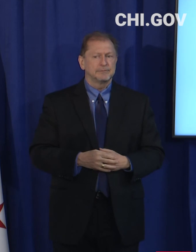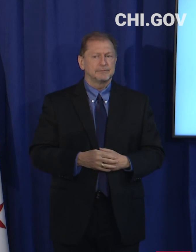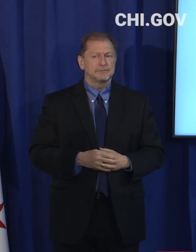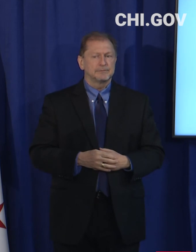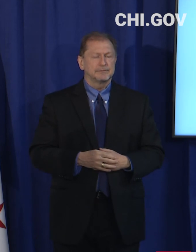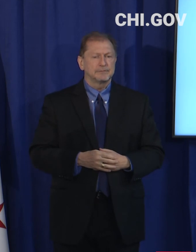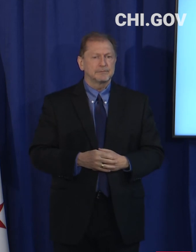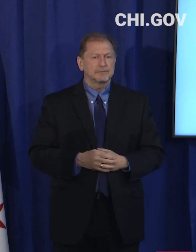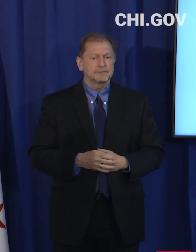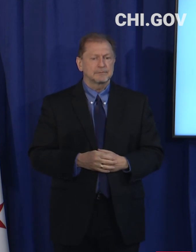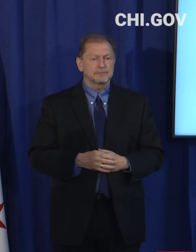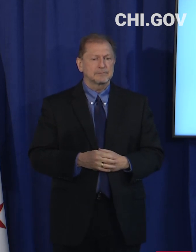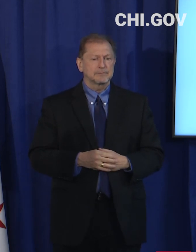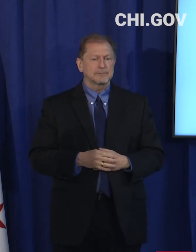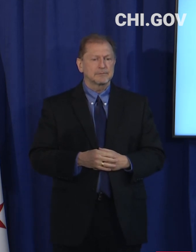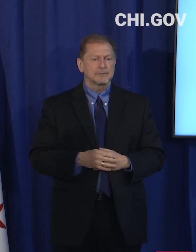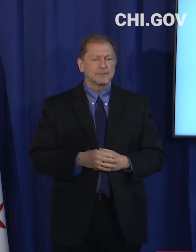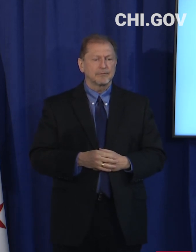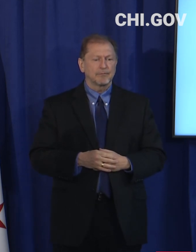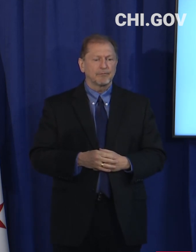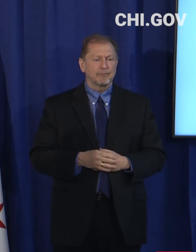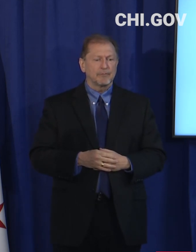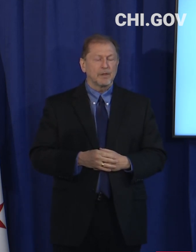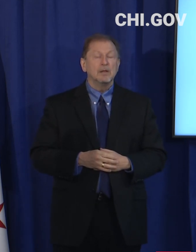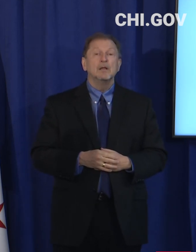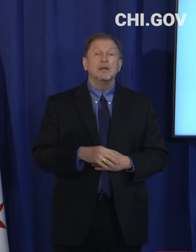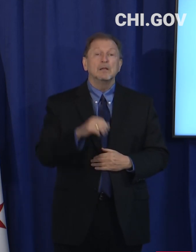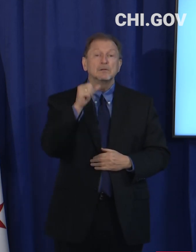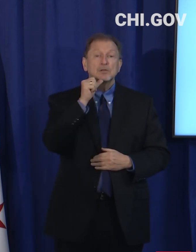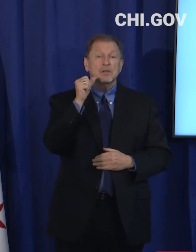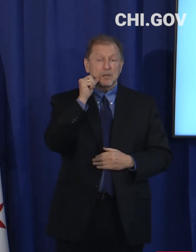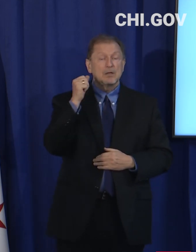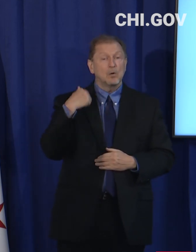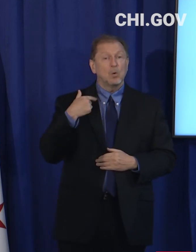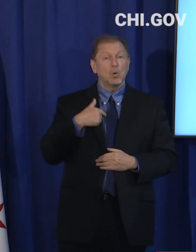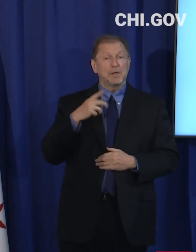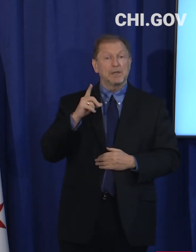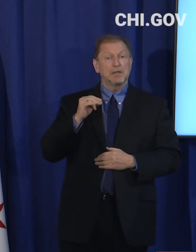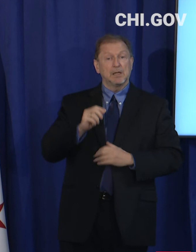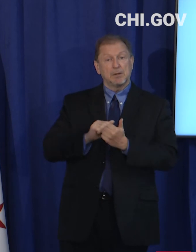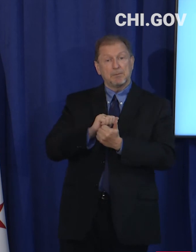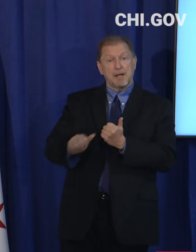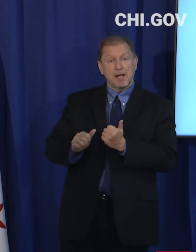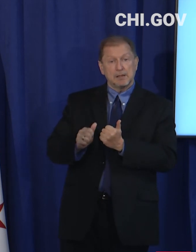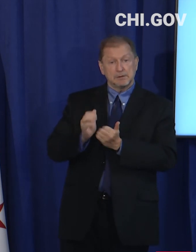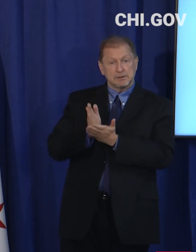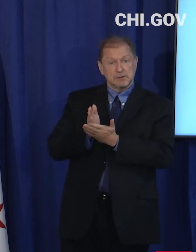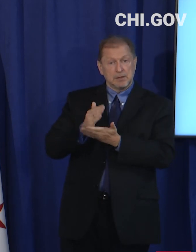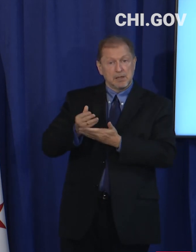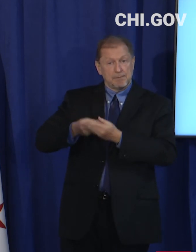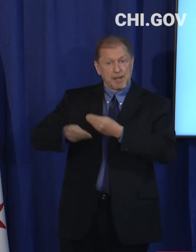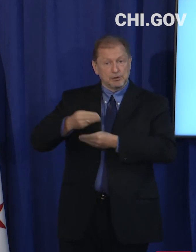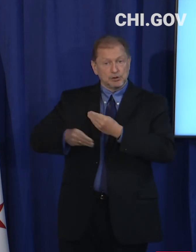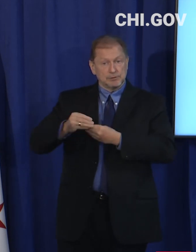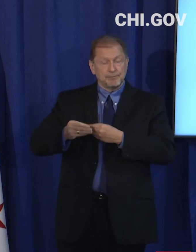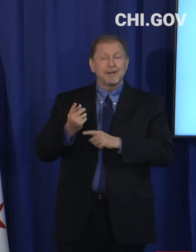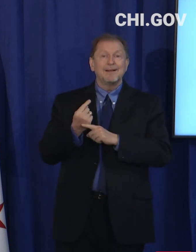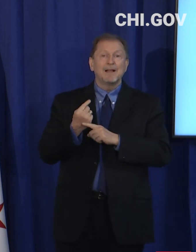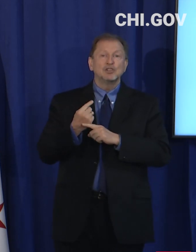And that changes with the budget that we passed yesterday. Last year, the Chicago Police Department identified nearly